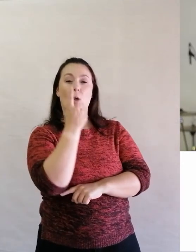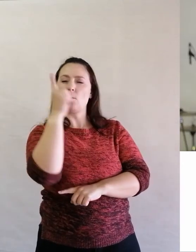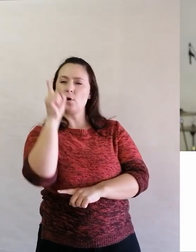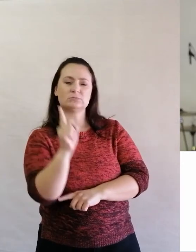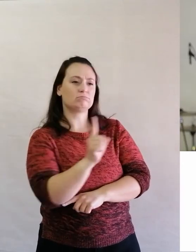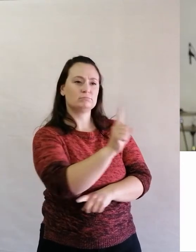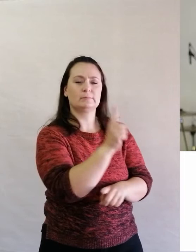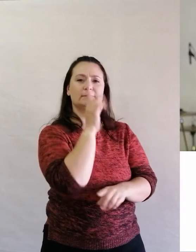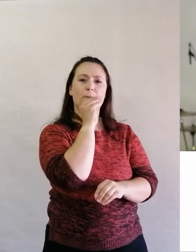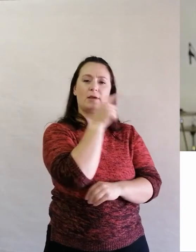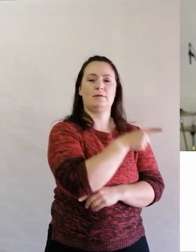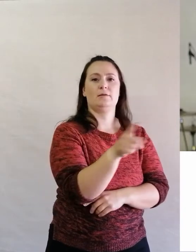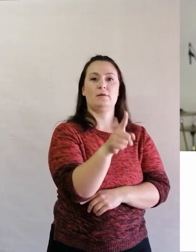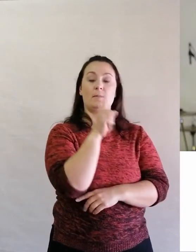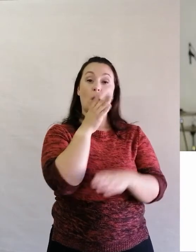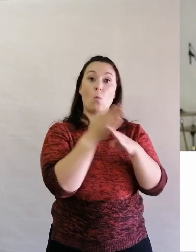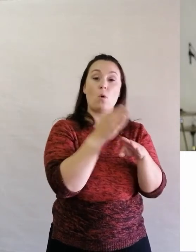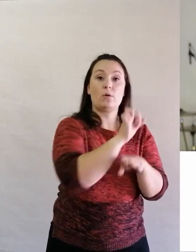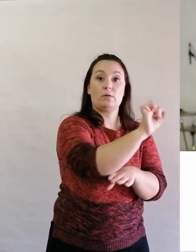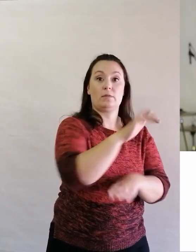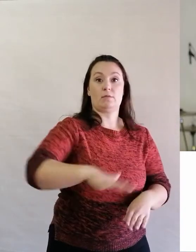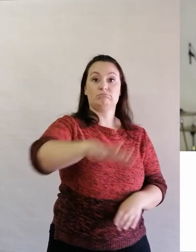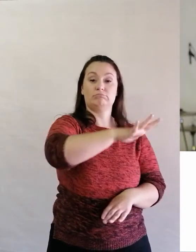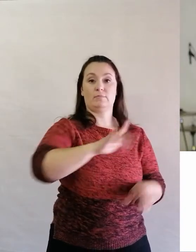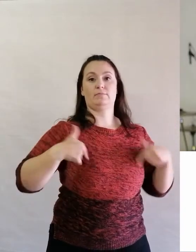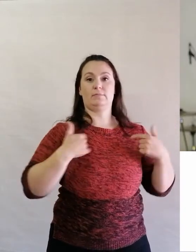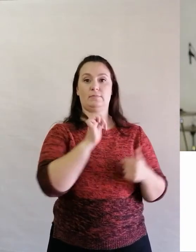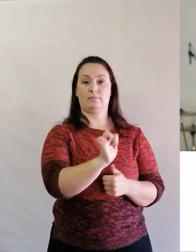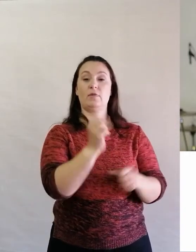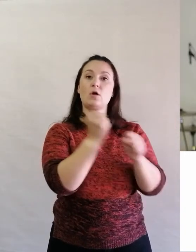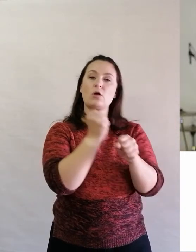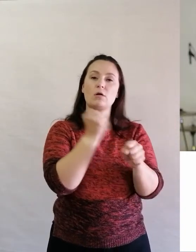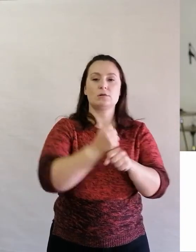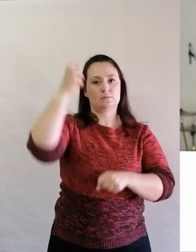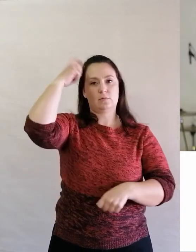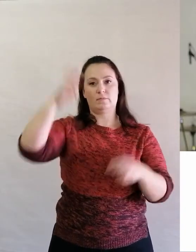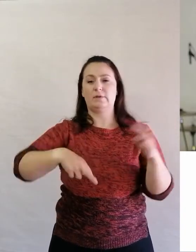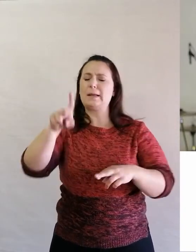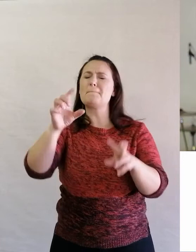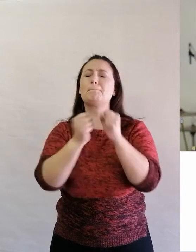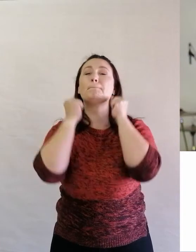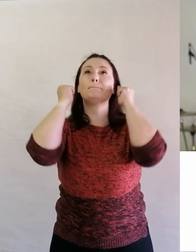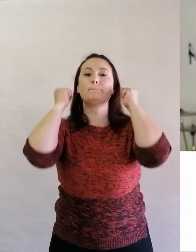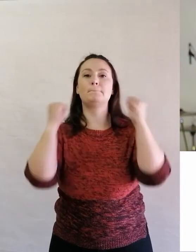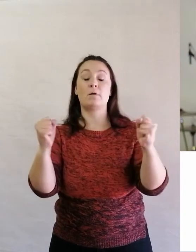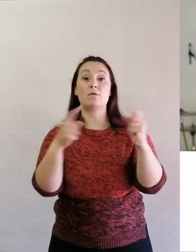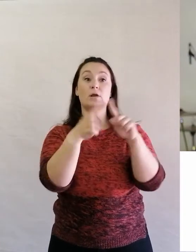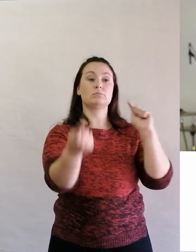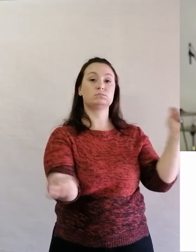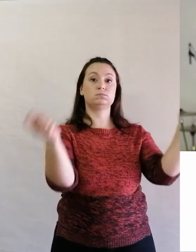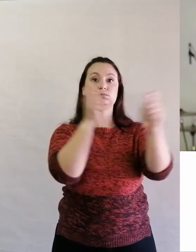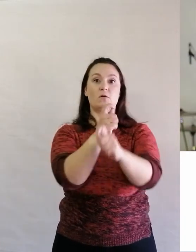them. He's going to work the circumstances of their life. This is the gospel of the kingdom. It's powerful and it's able to convert